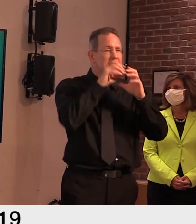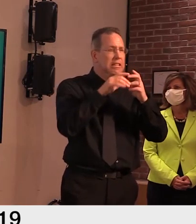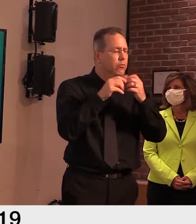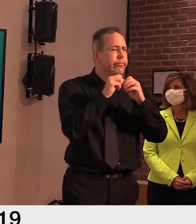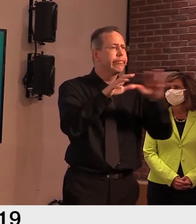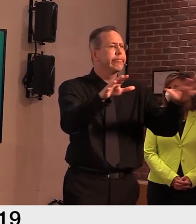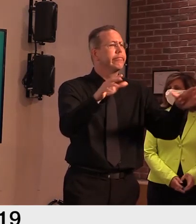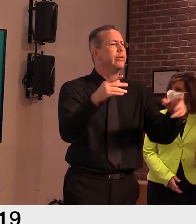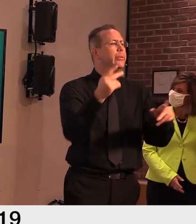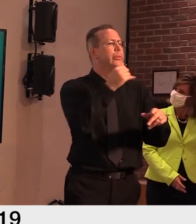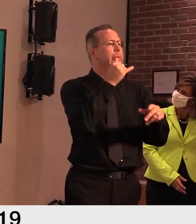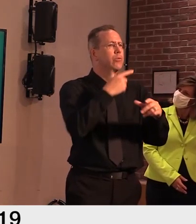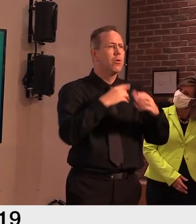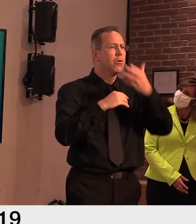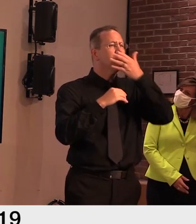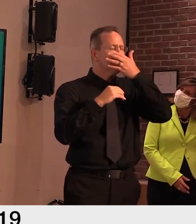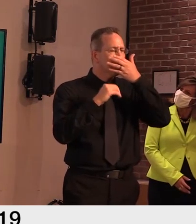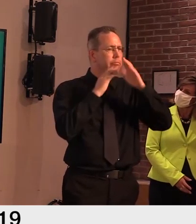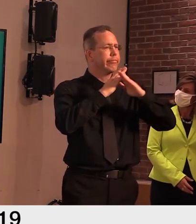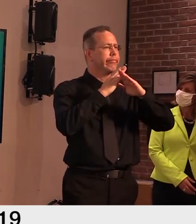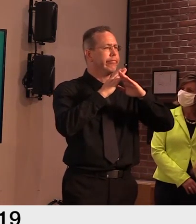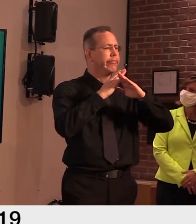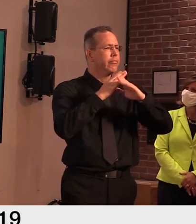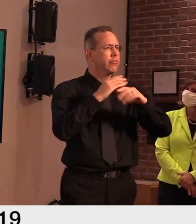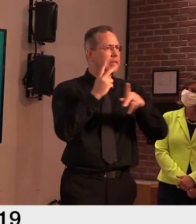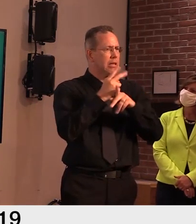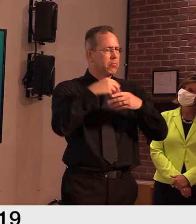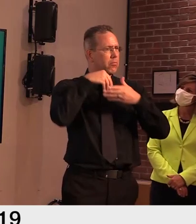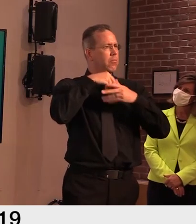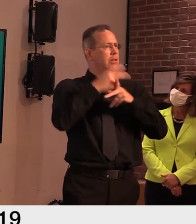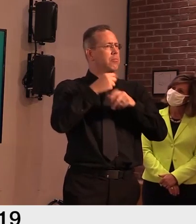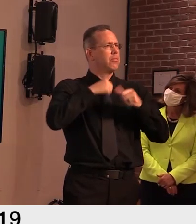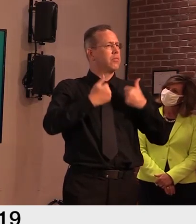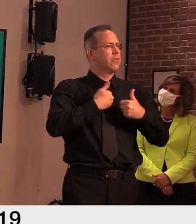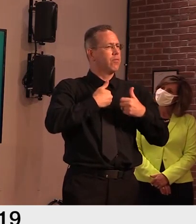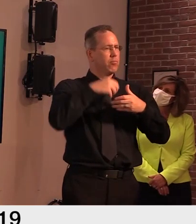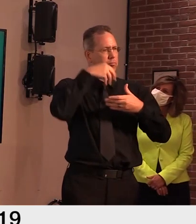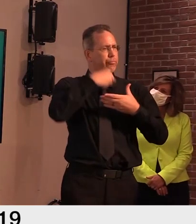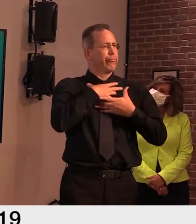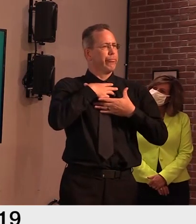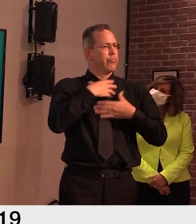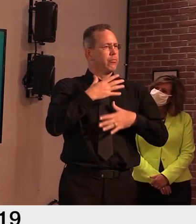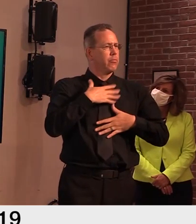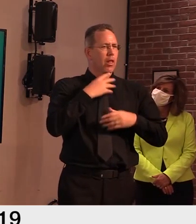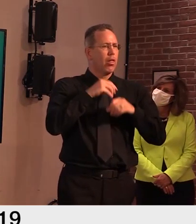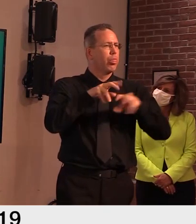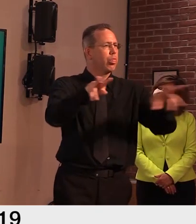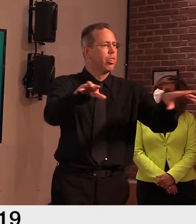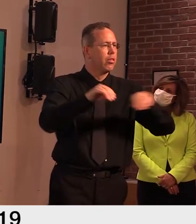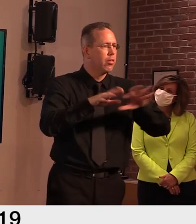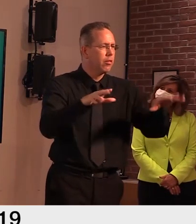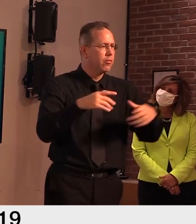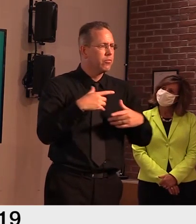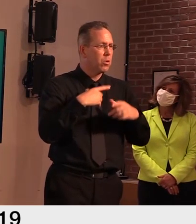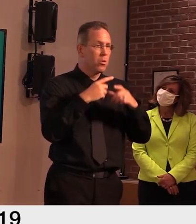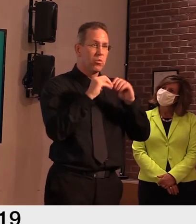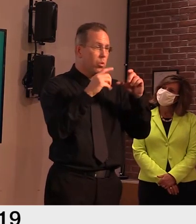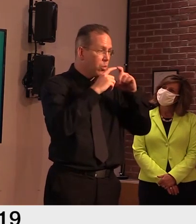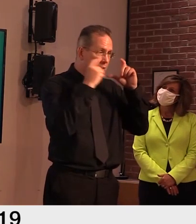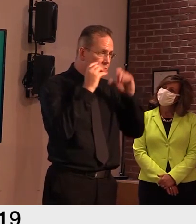data indicates that they may also be protecting us from having aerosols